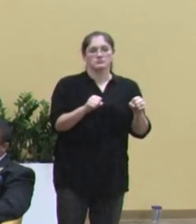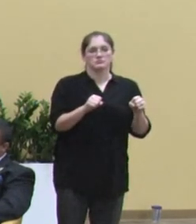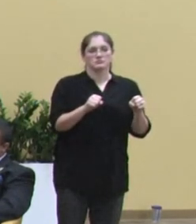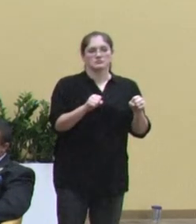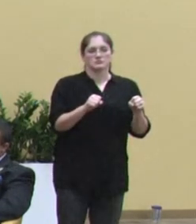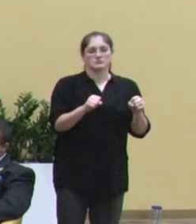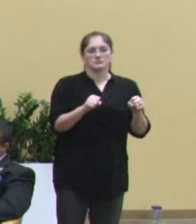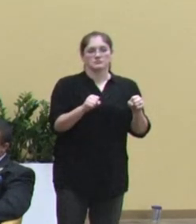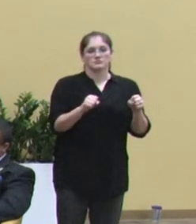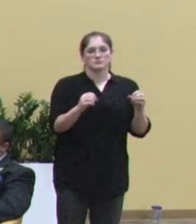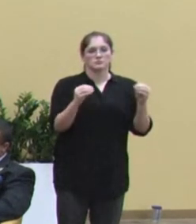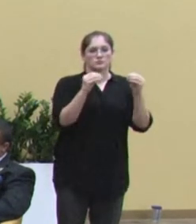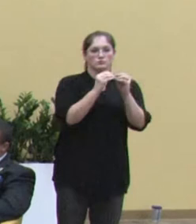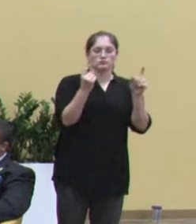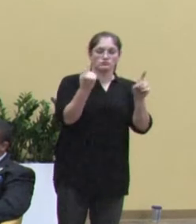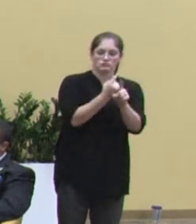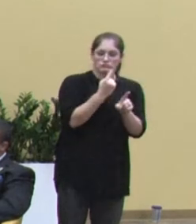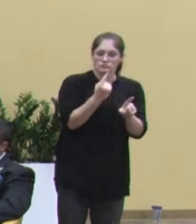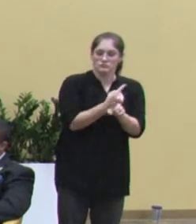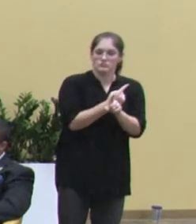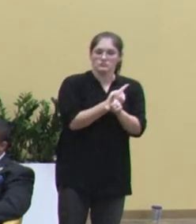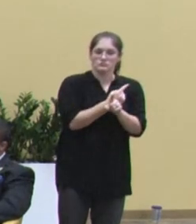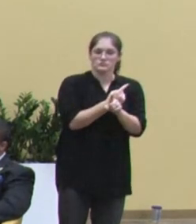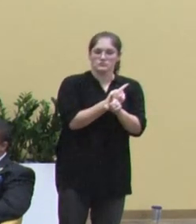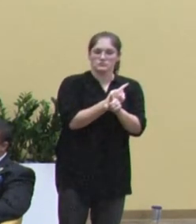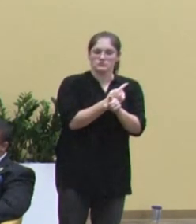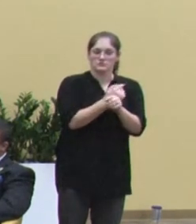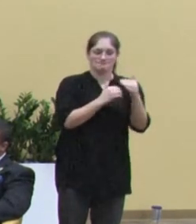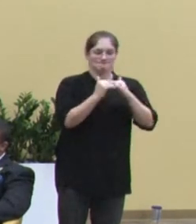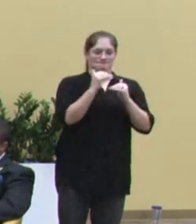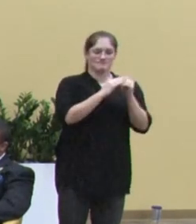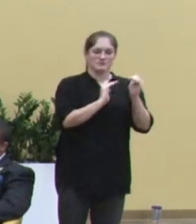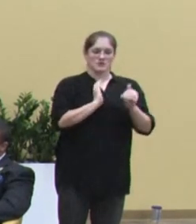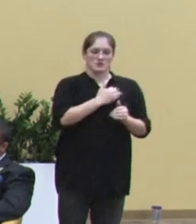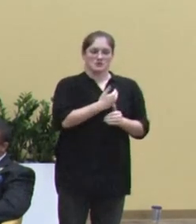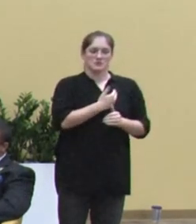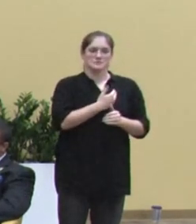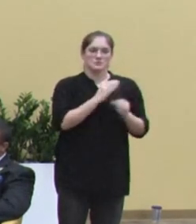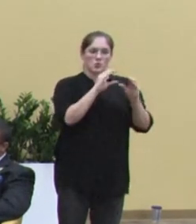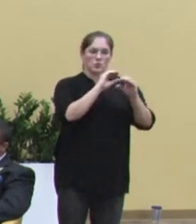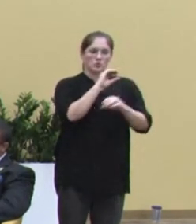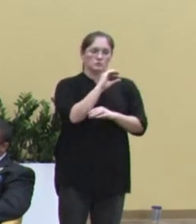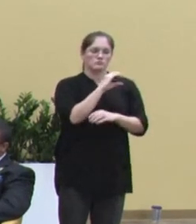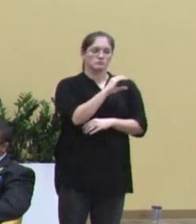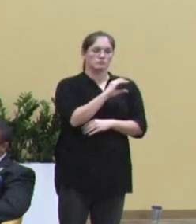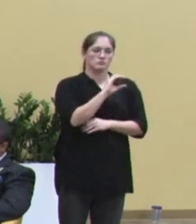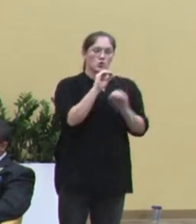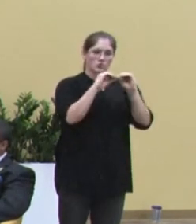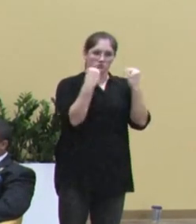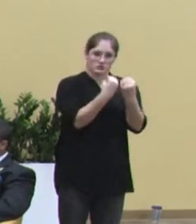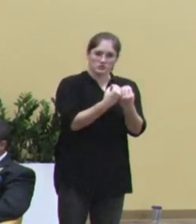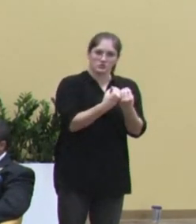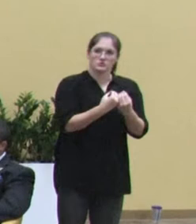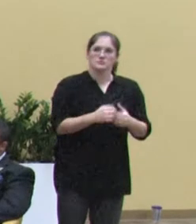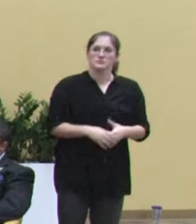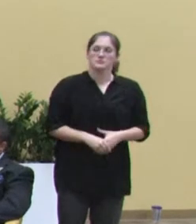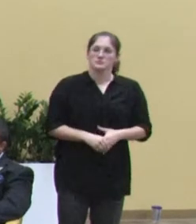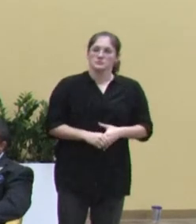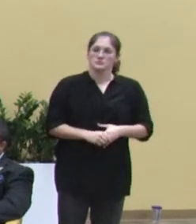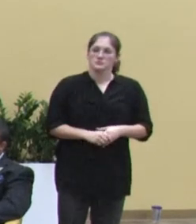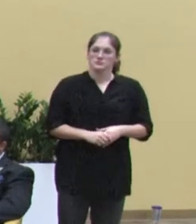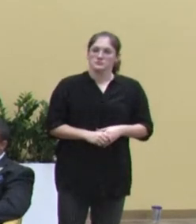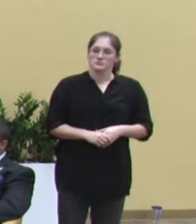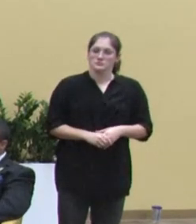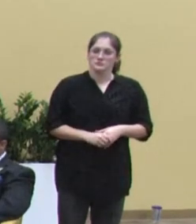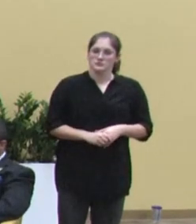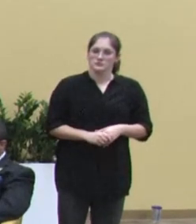structure our organizations, perhaps, so that we actually can be more attuned with the millennials and this generation